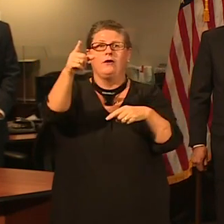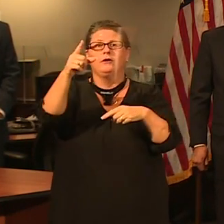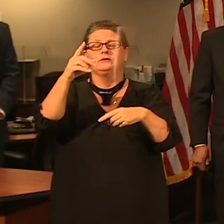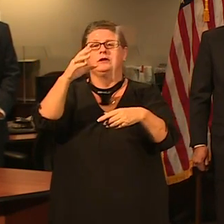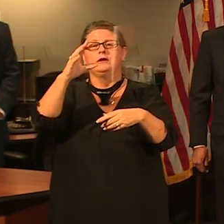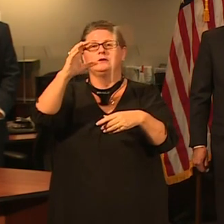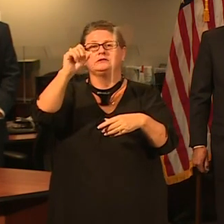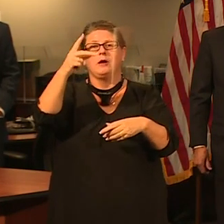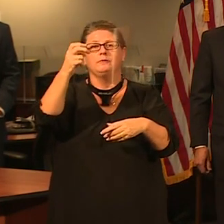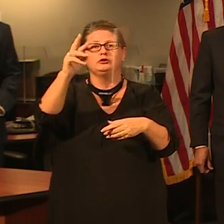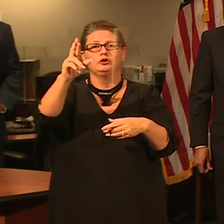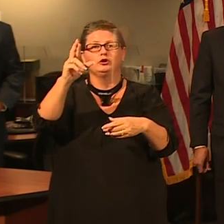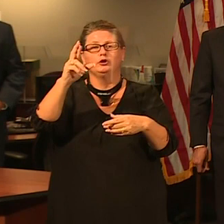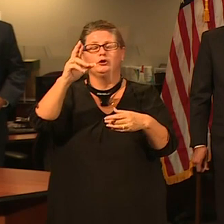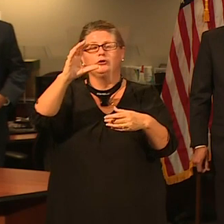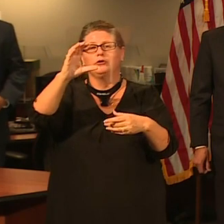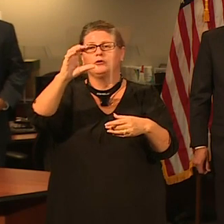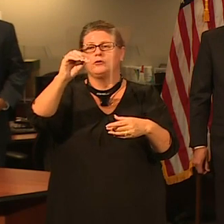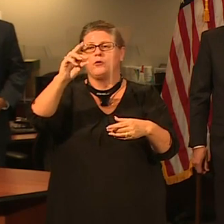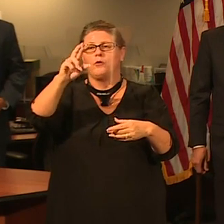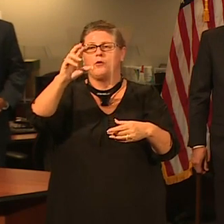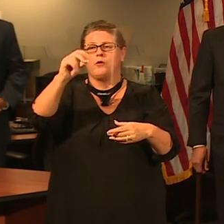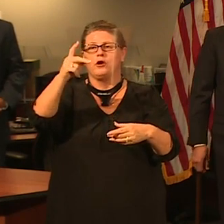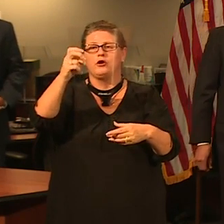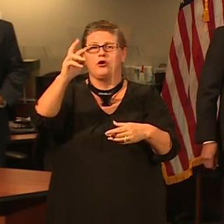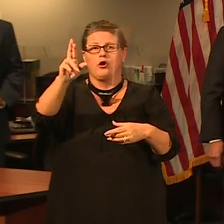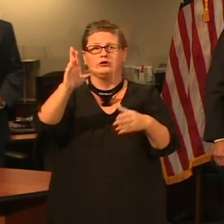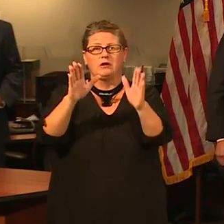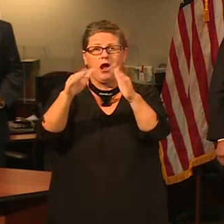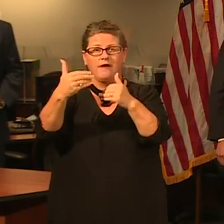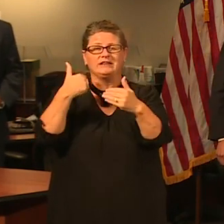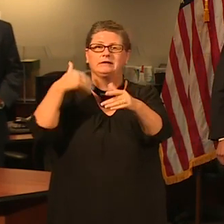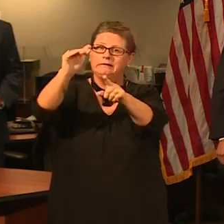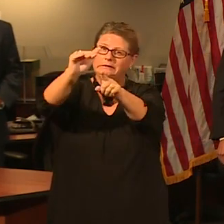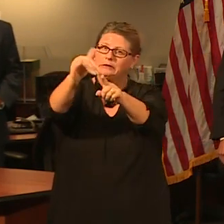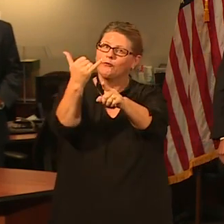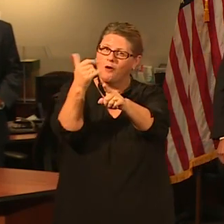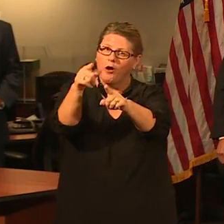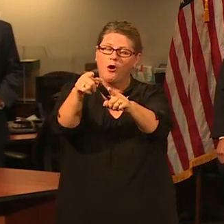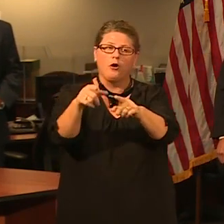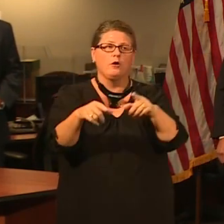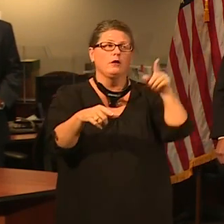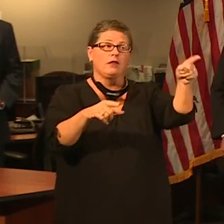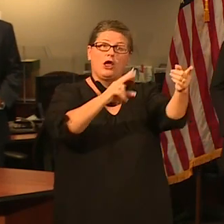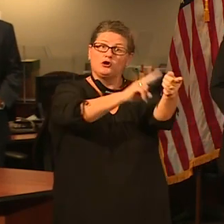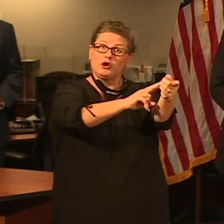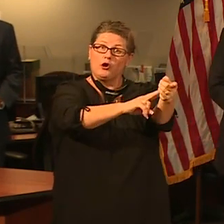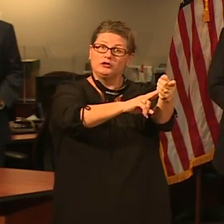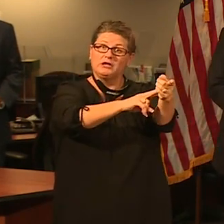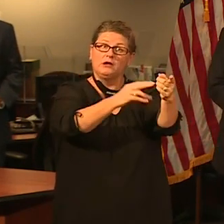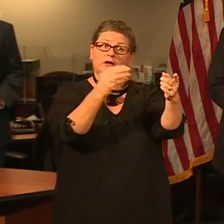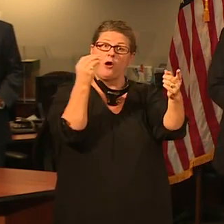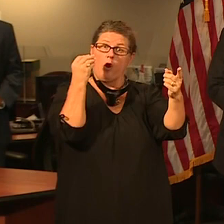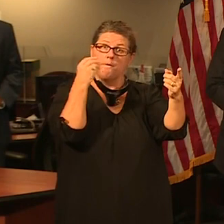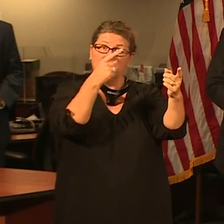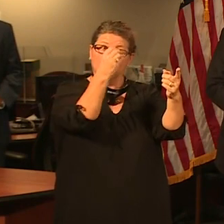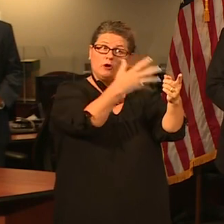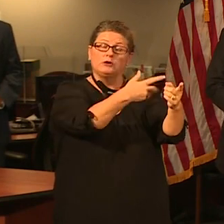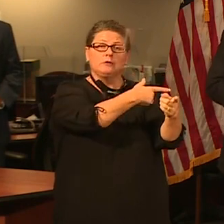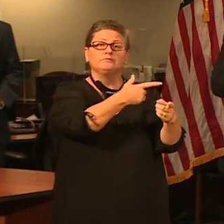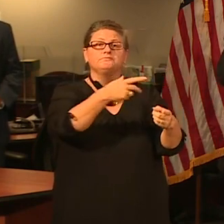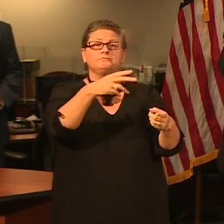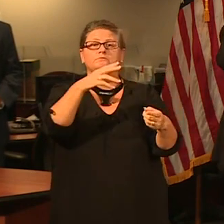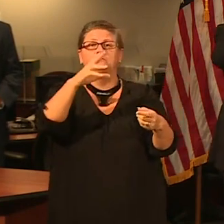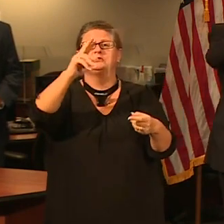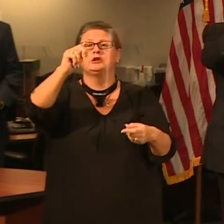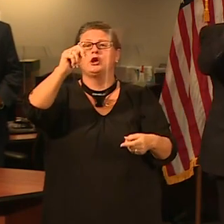Sumter to let them know of that. Was it the nursing home that reported the death to you? It was a healthcare facility.